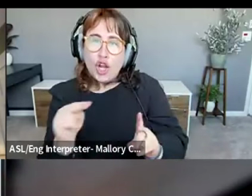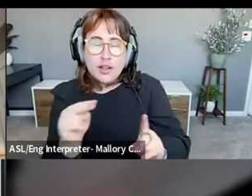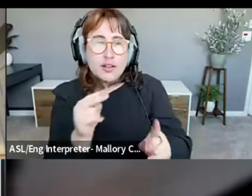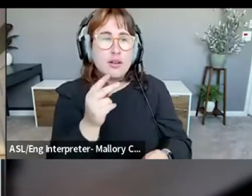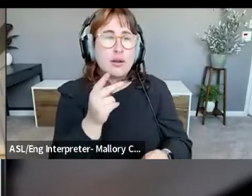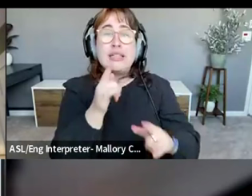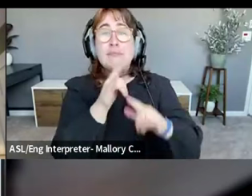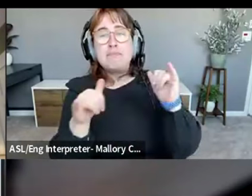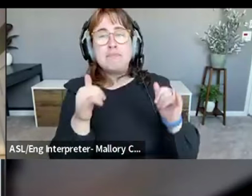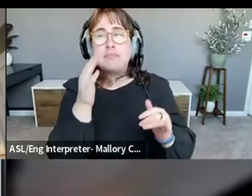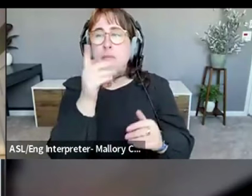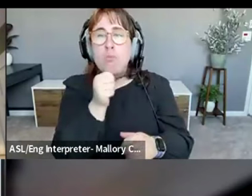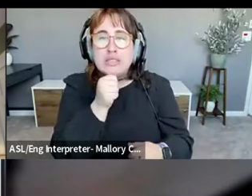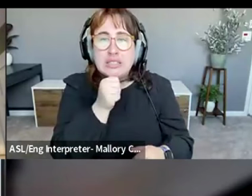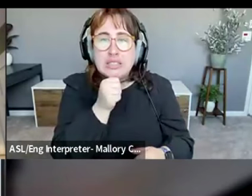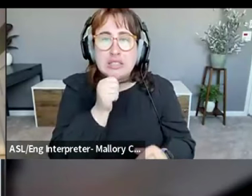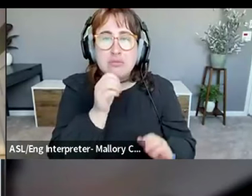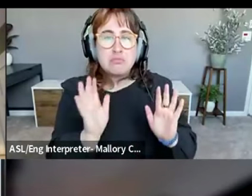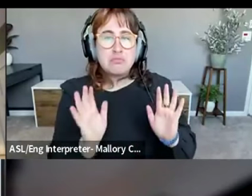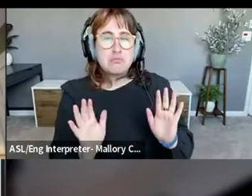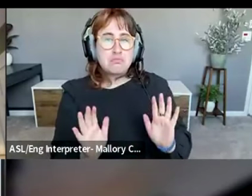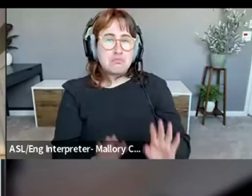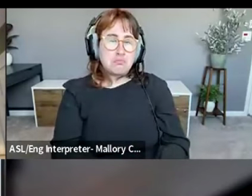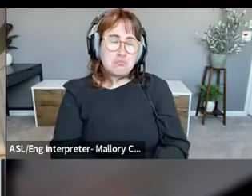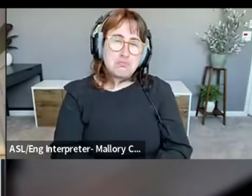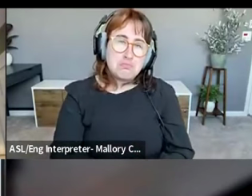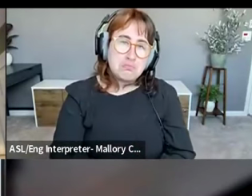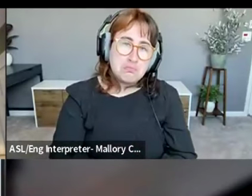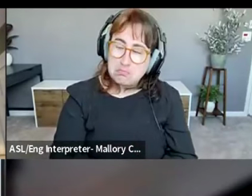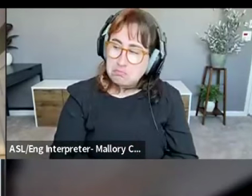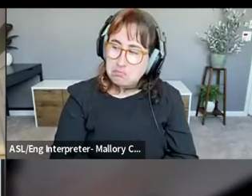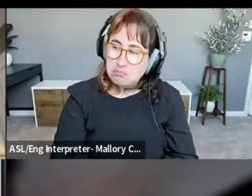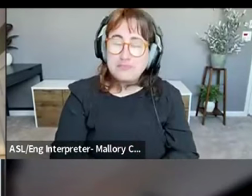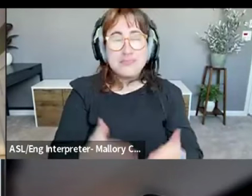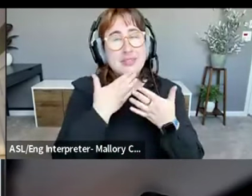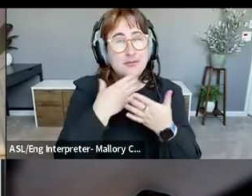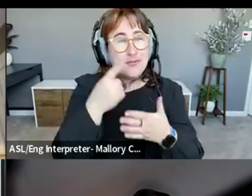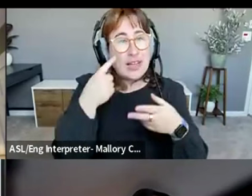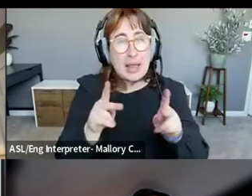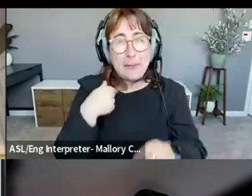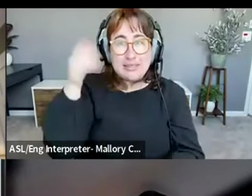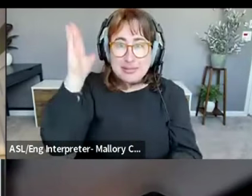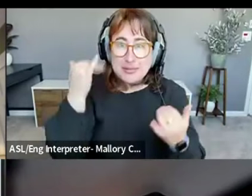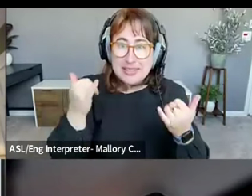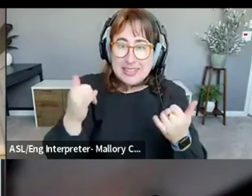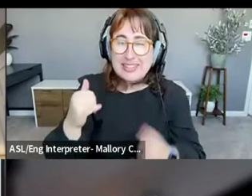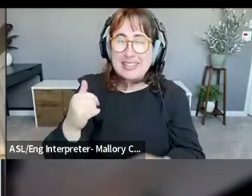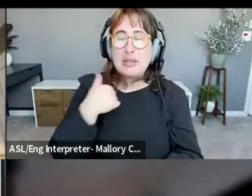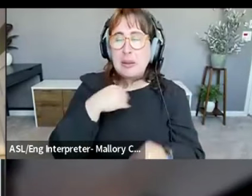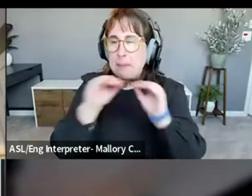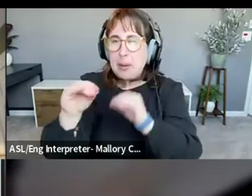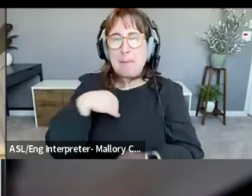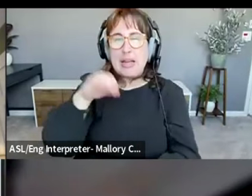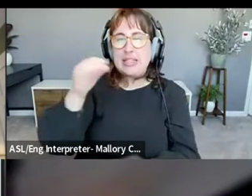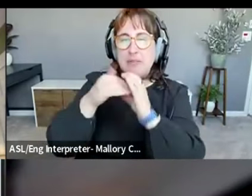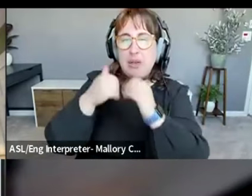that privacy and that independence as well. But I appreciate you letting me speak today. I'm going to put my email